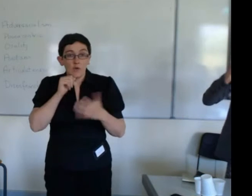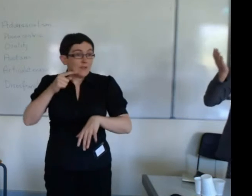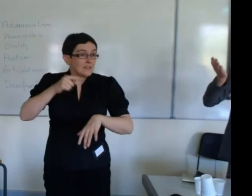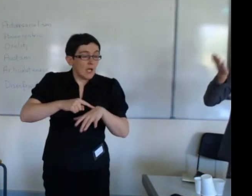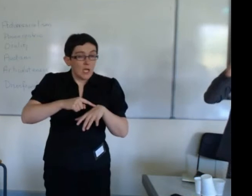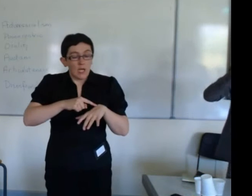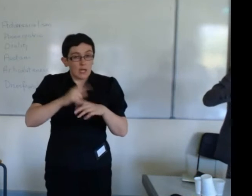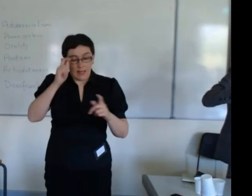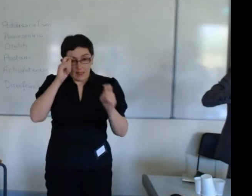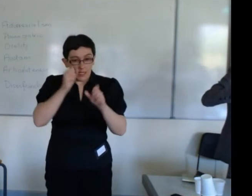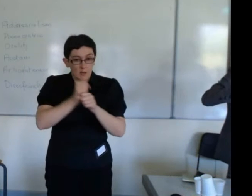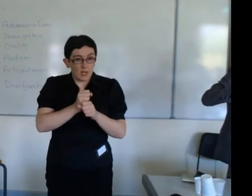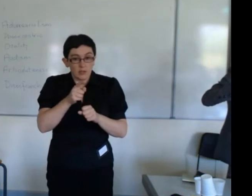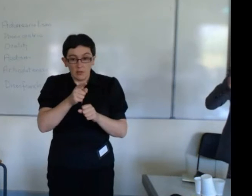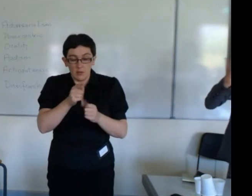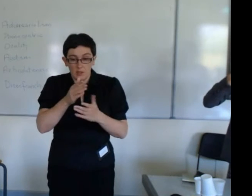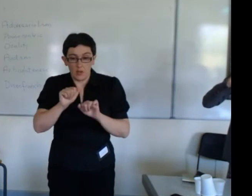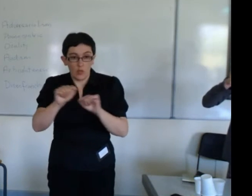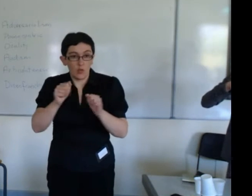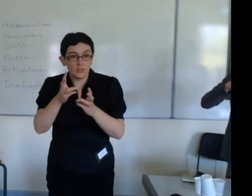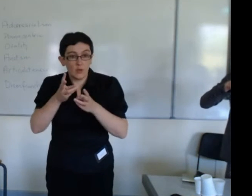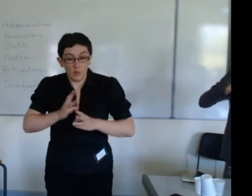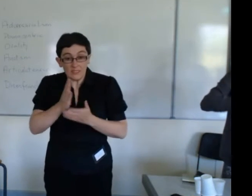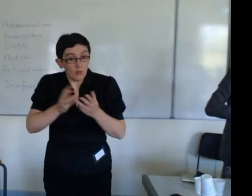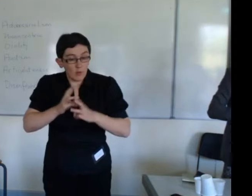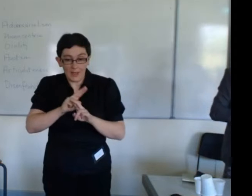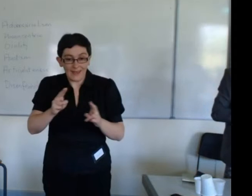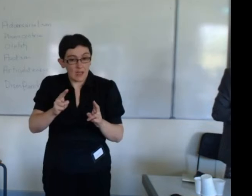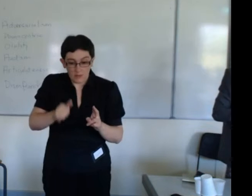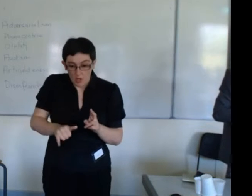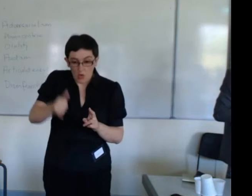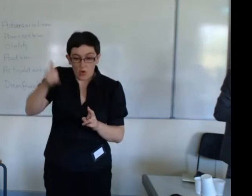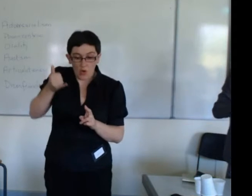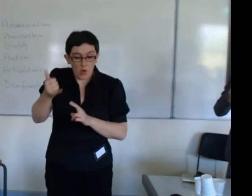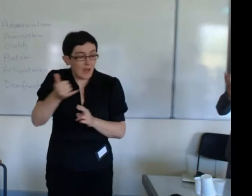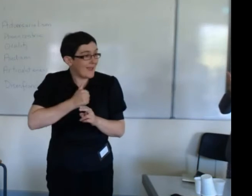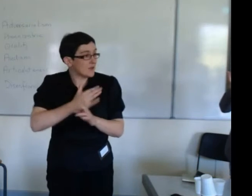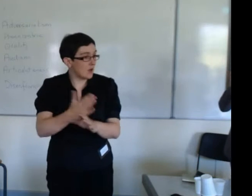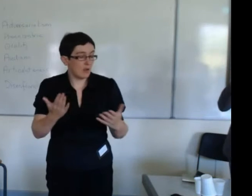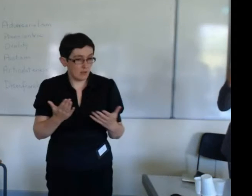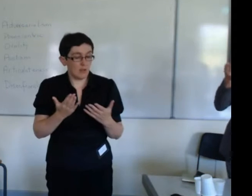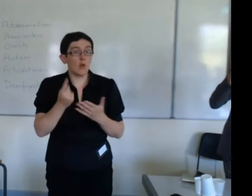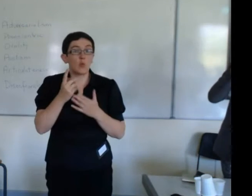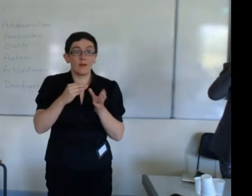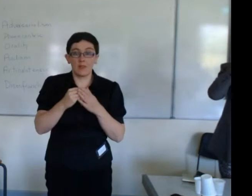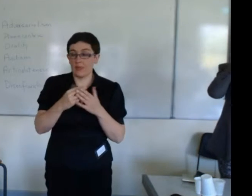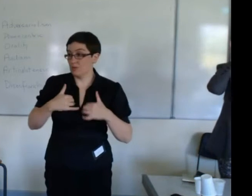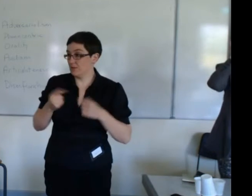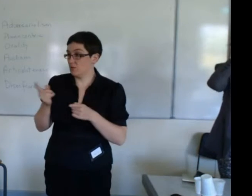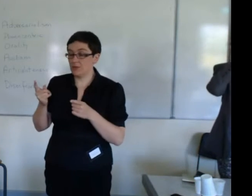the women who are not even getting to call you. And I suppose one of the things that I found really interesting about some of the things that were said this